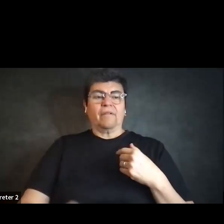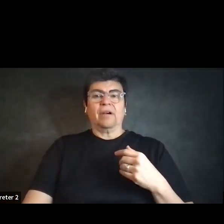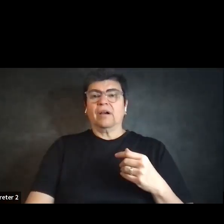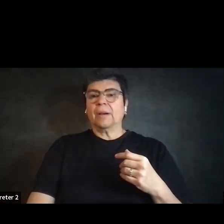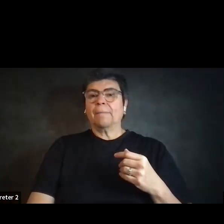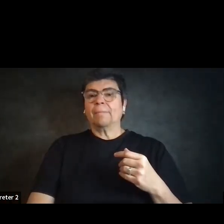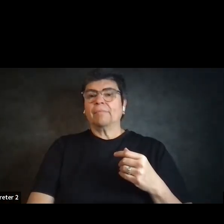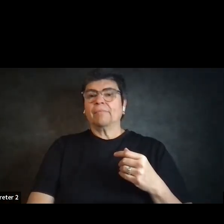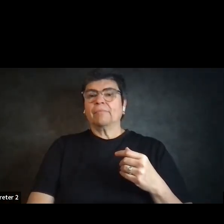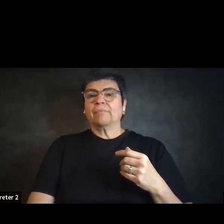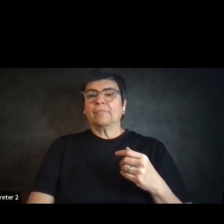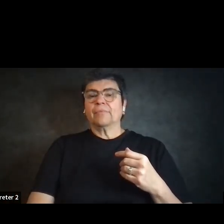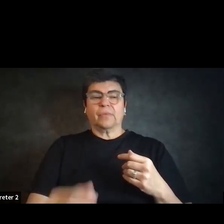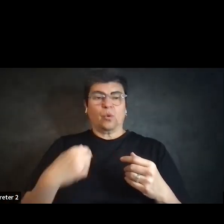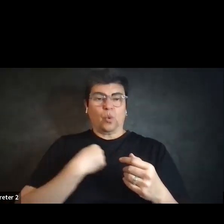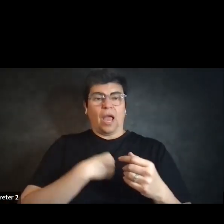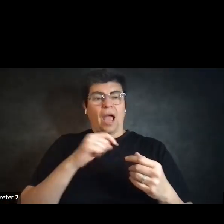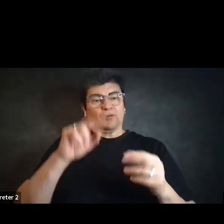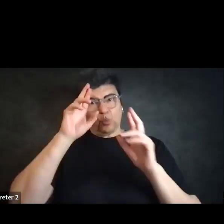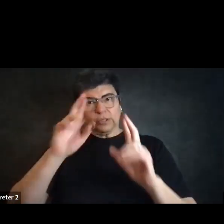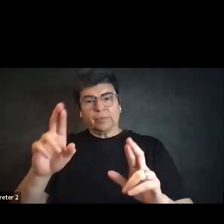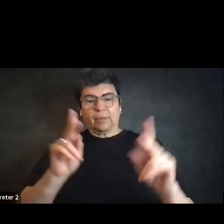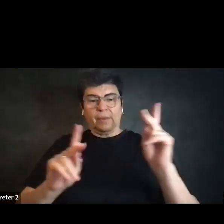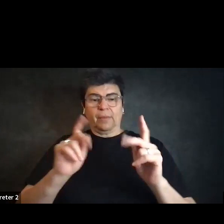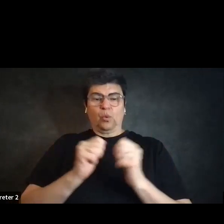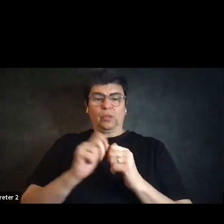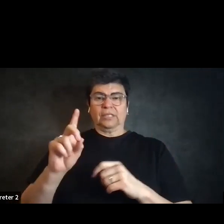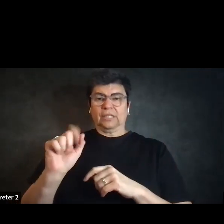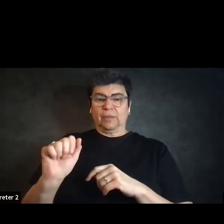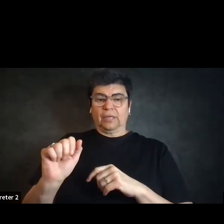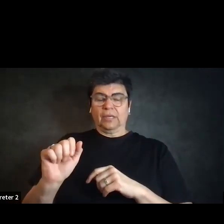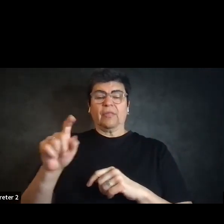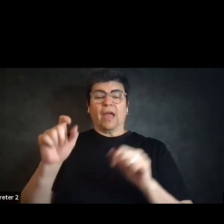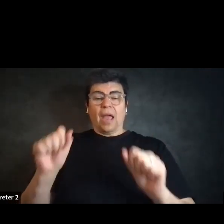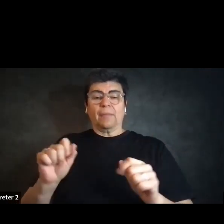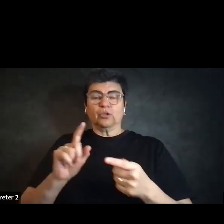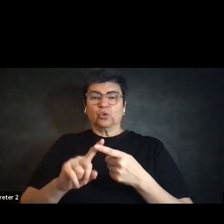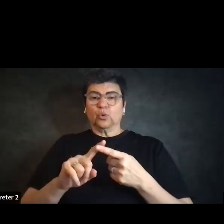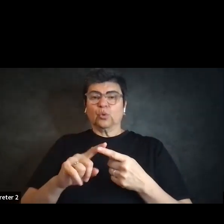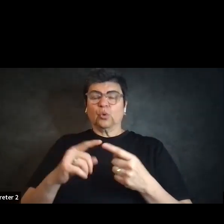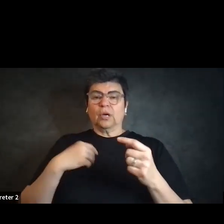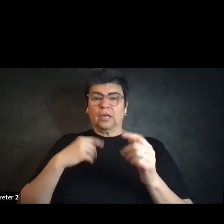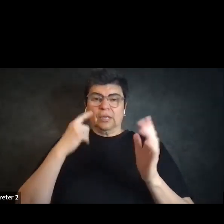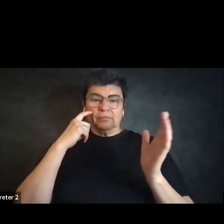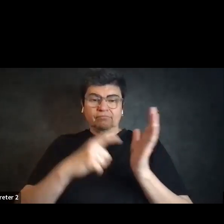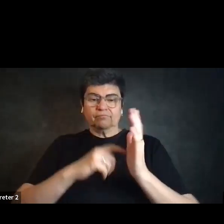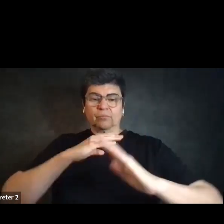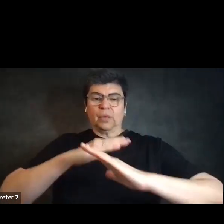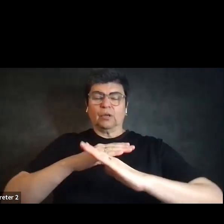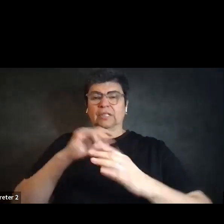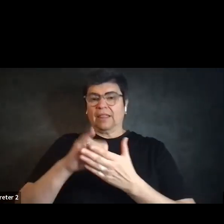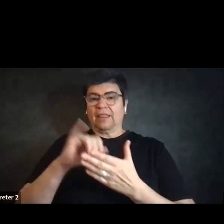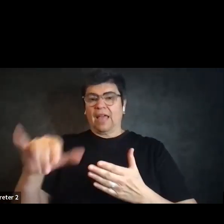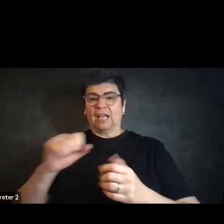and we need to respect the dignity of people with disabilities. They were able to identify the societal barriers which were prevailing in the